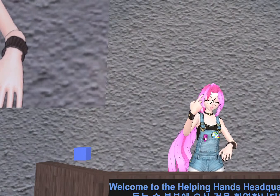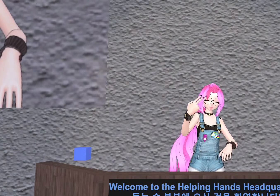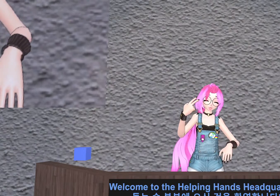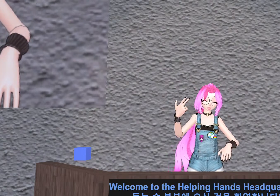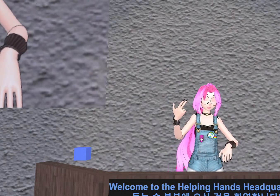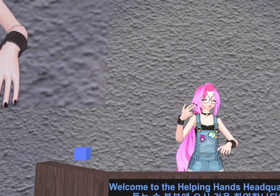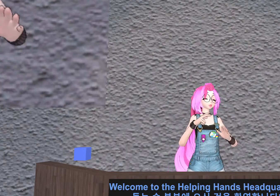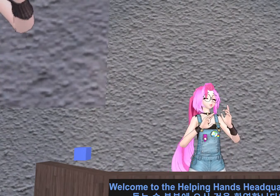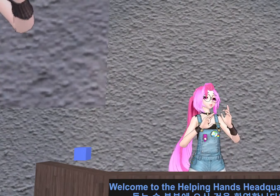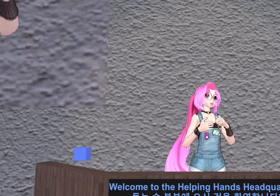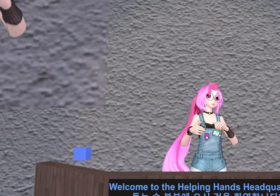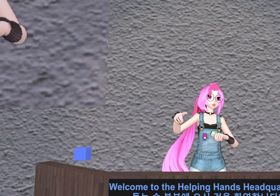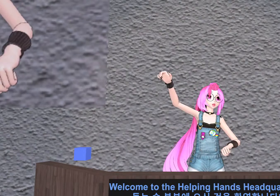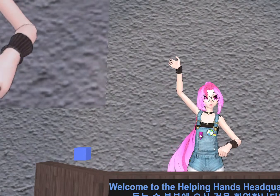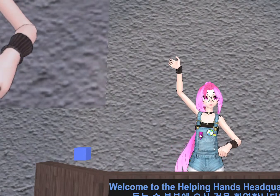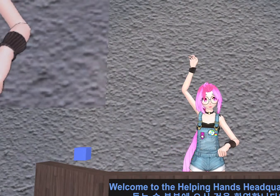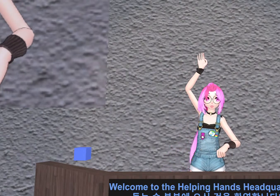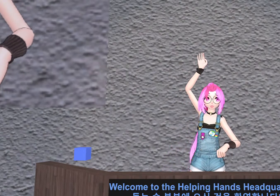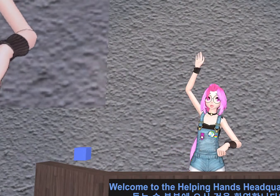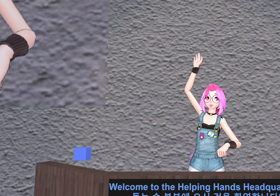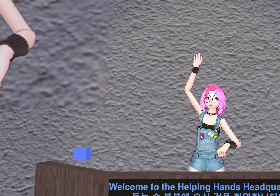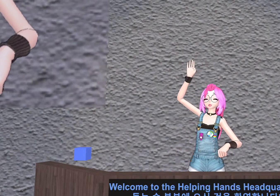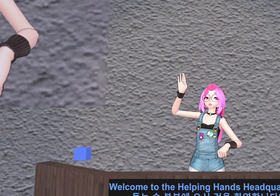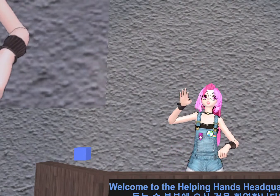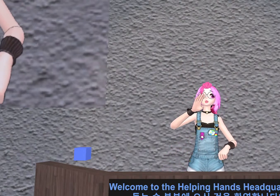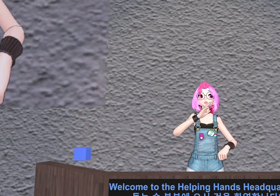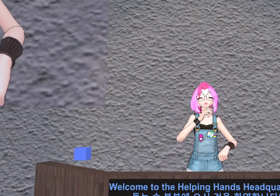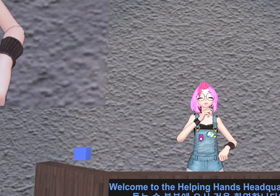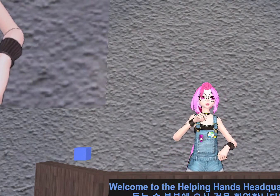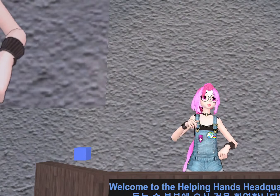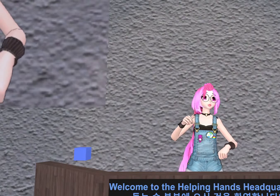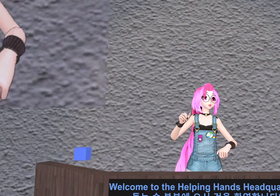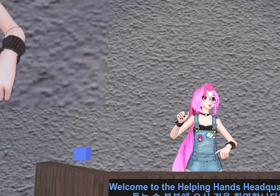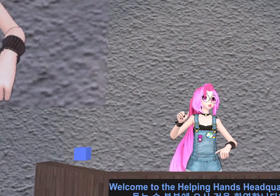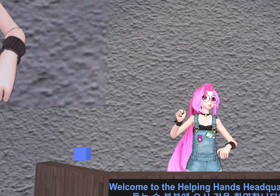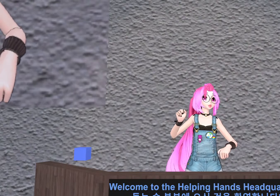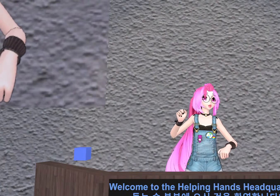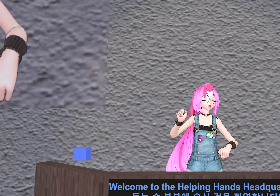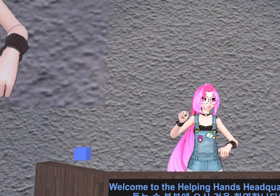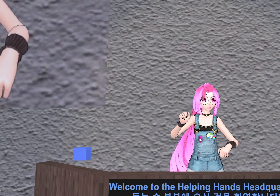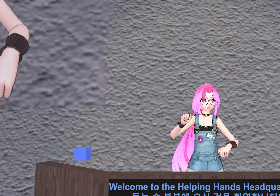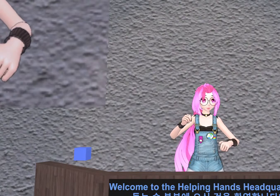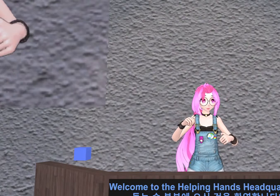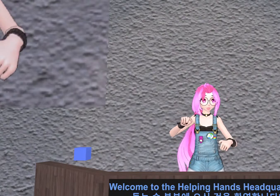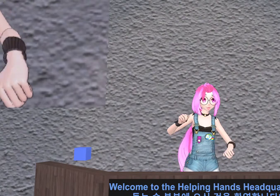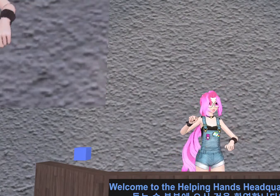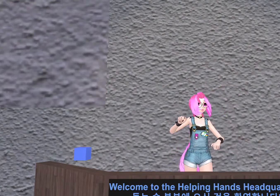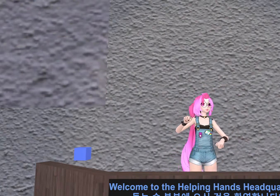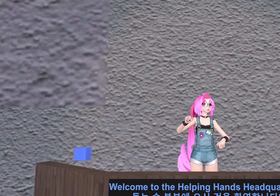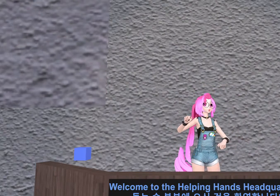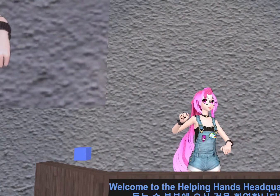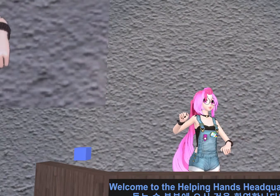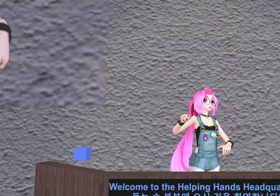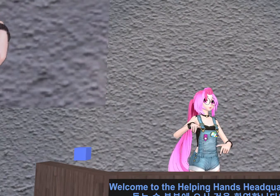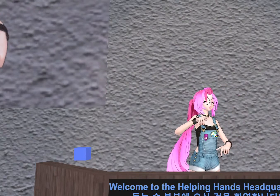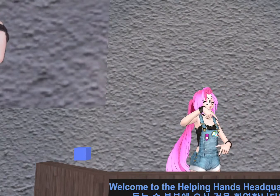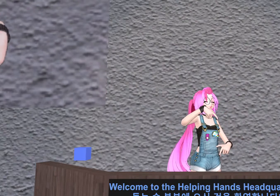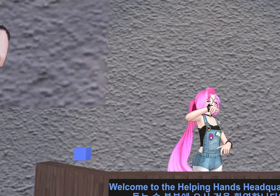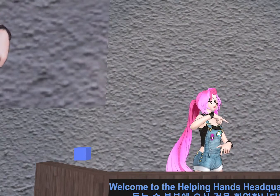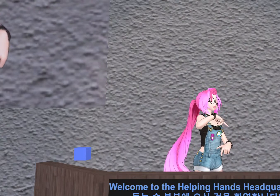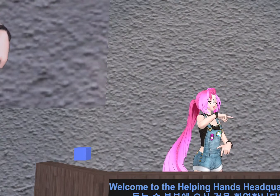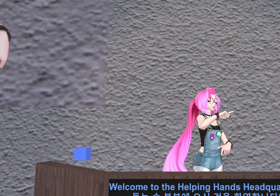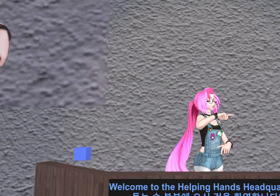you're new here. So if this is your first, second, third class, go ahead and give me a big hand raise. And if you don't have VR, you can just kind of